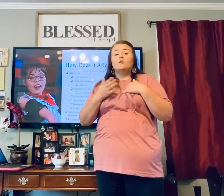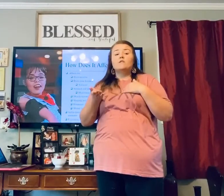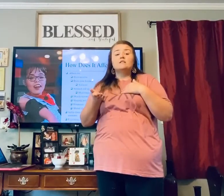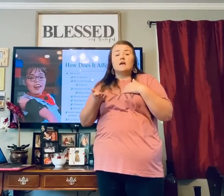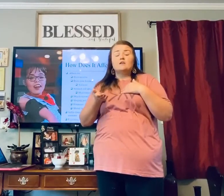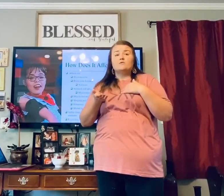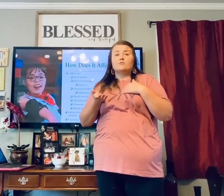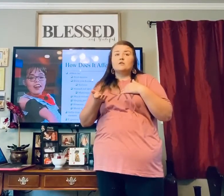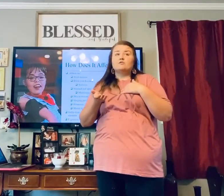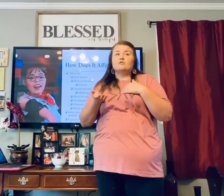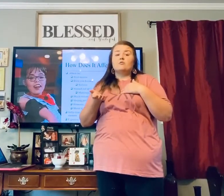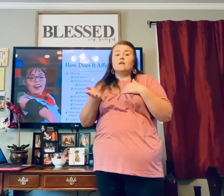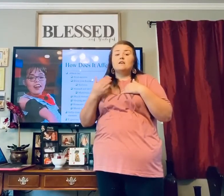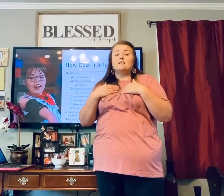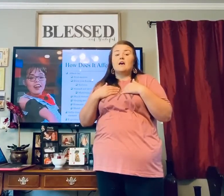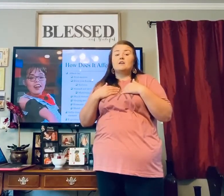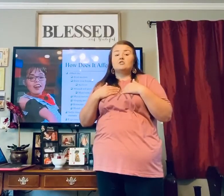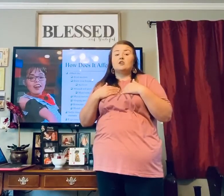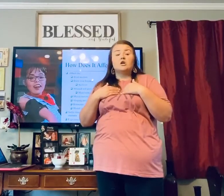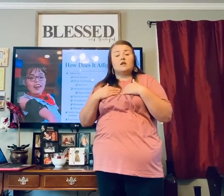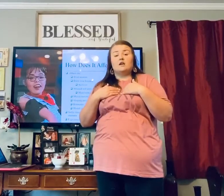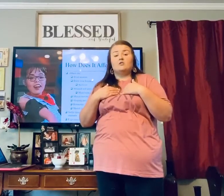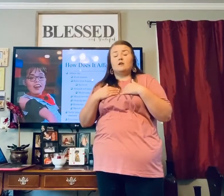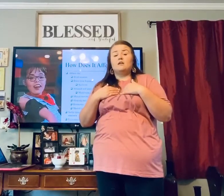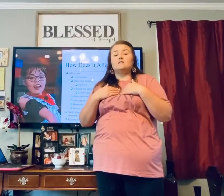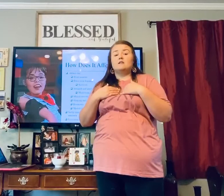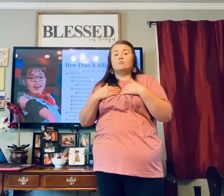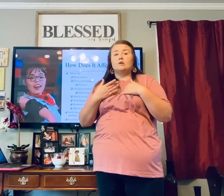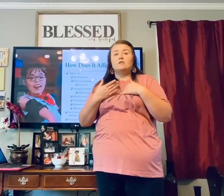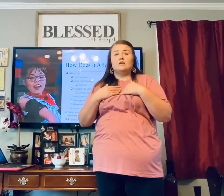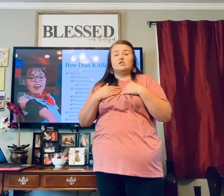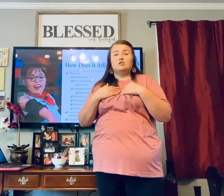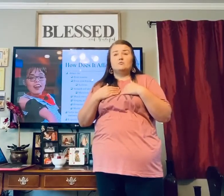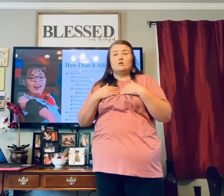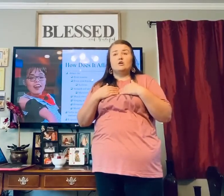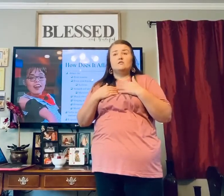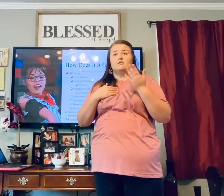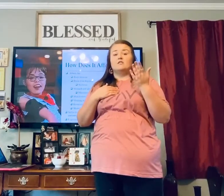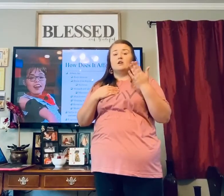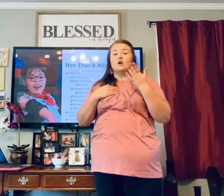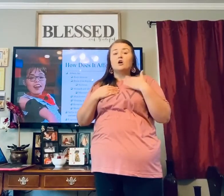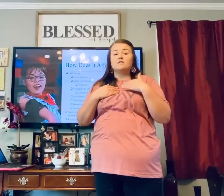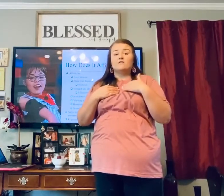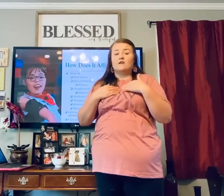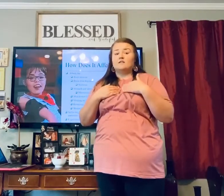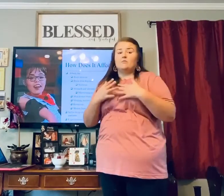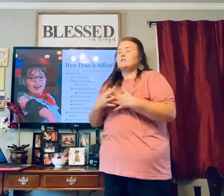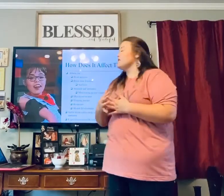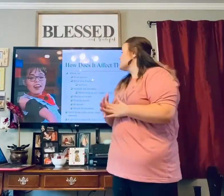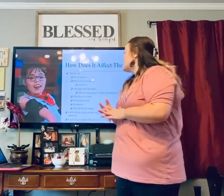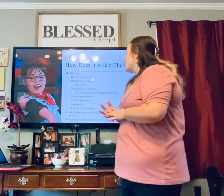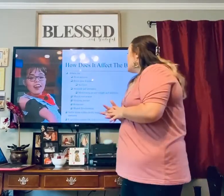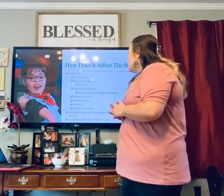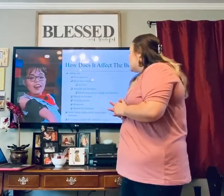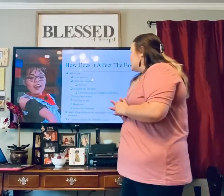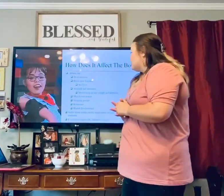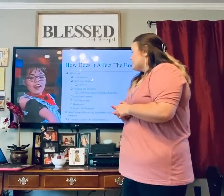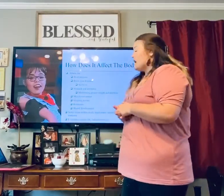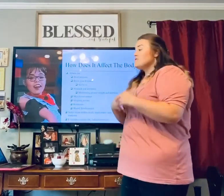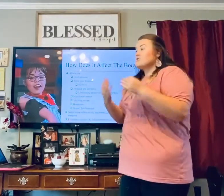of the deaths from Rett syndrome is actually cardiac arrest and breathing issues because their heart is affected by this. They have stomach